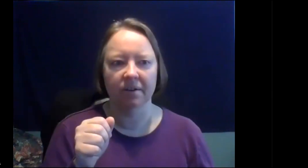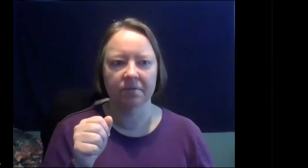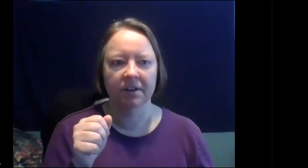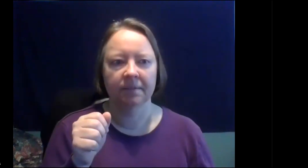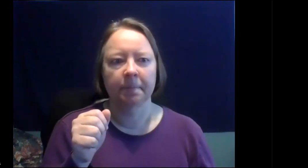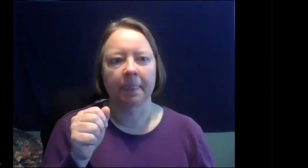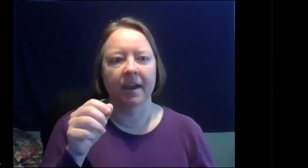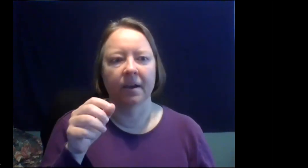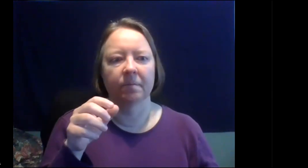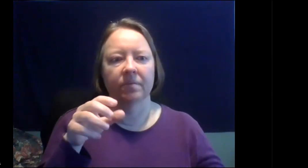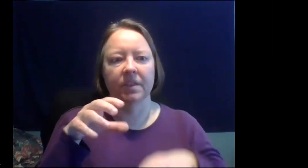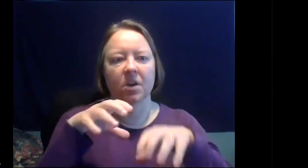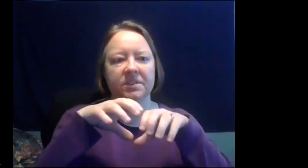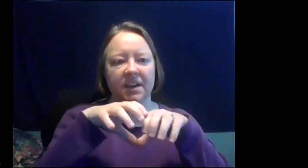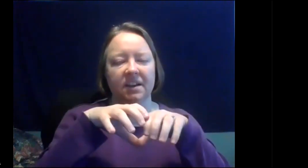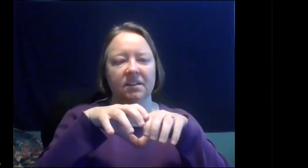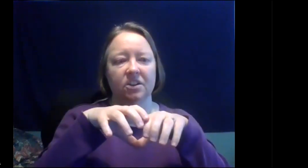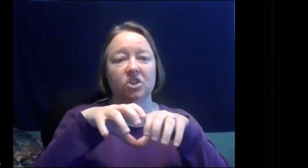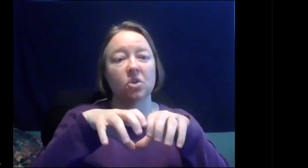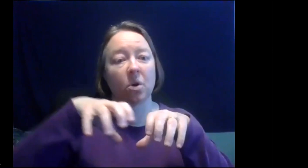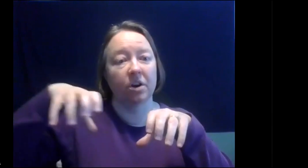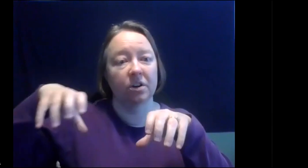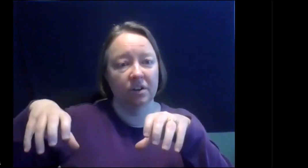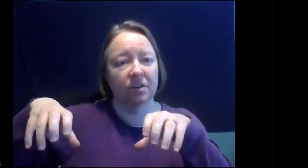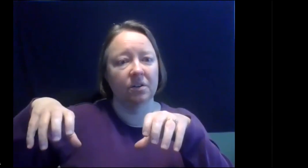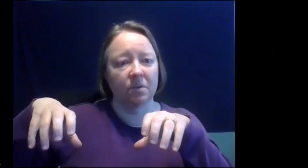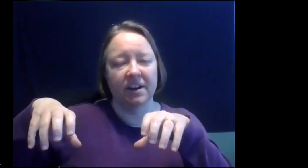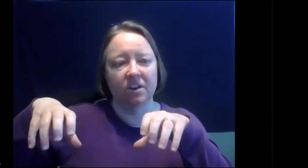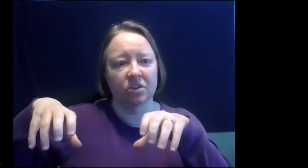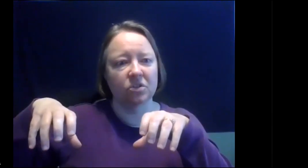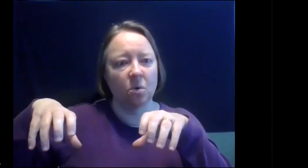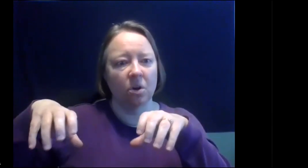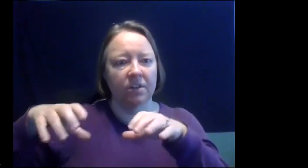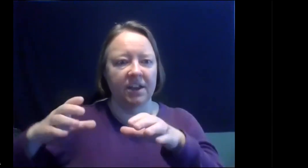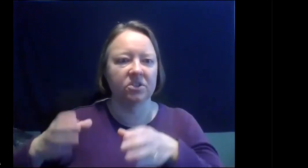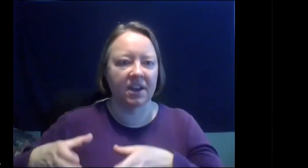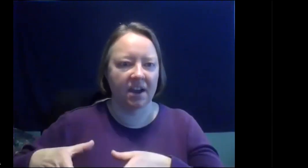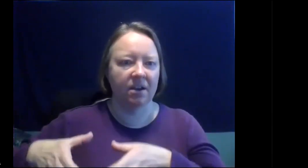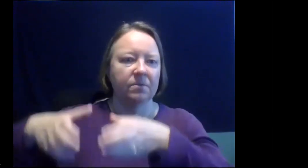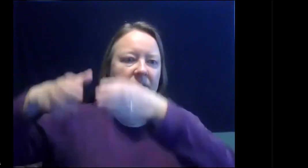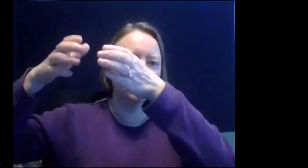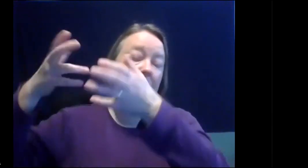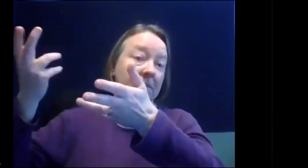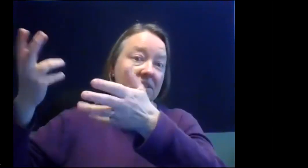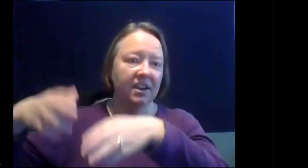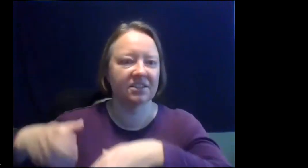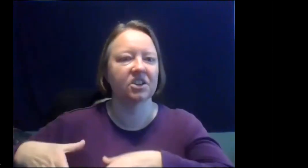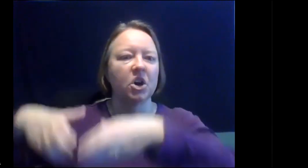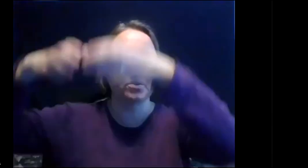Deaf. There was a store right near the school that used to have, maybe still has, a